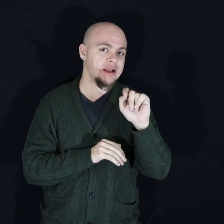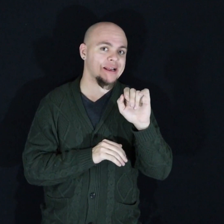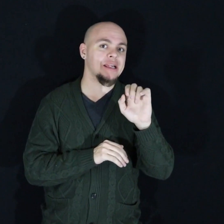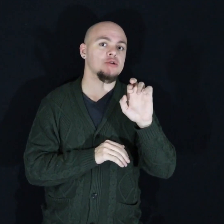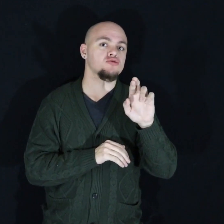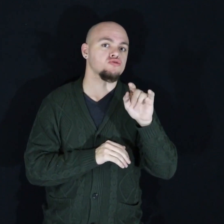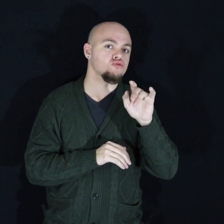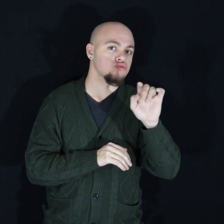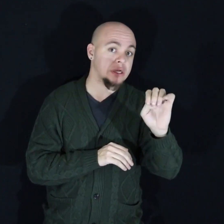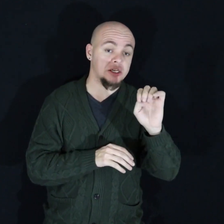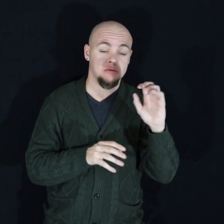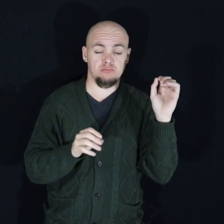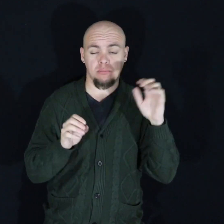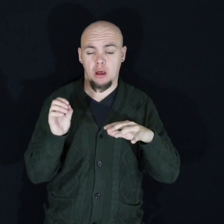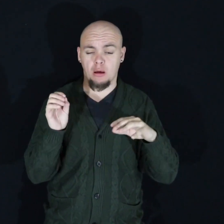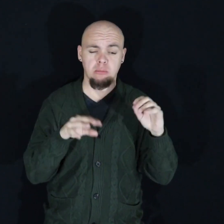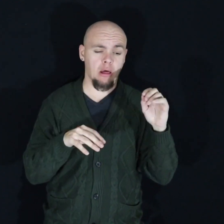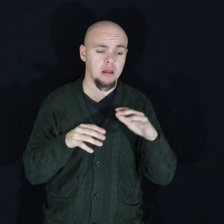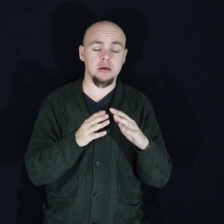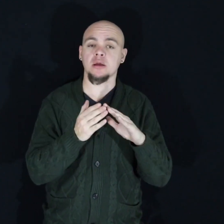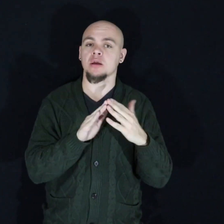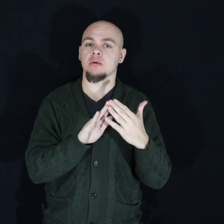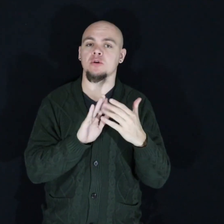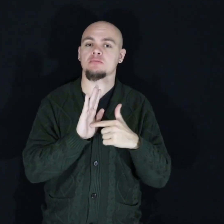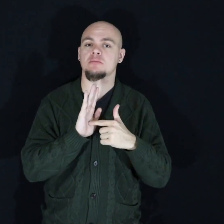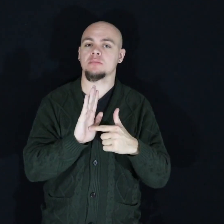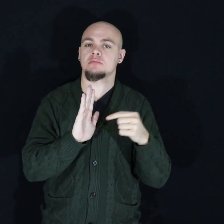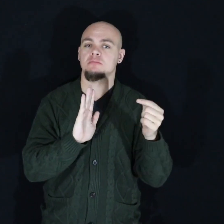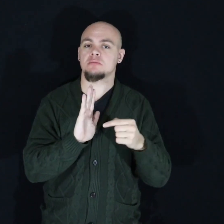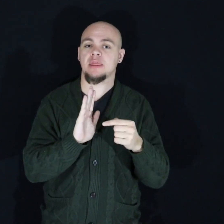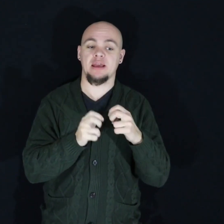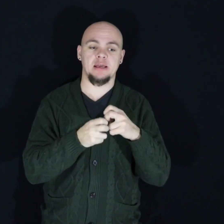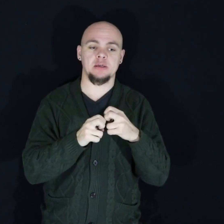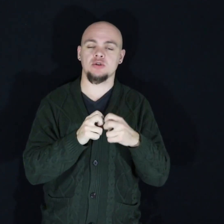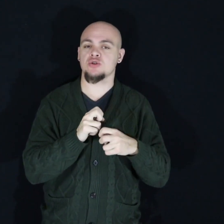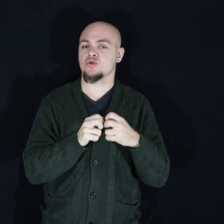in. These are the communities that have led by example on this issue